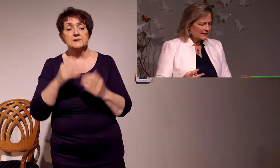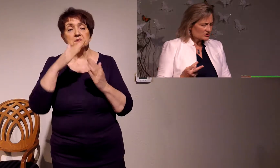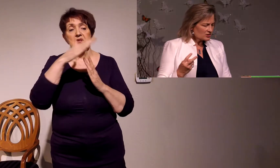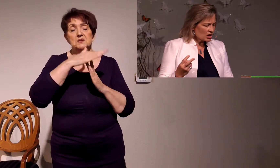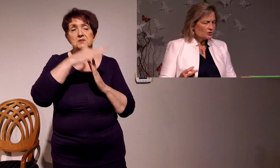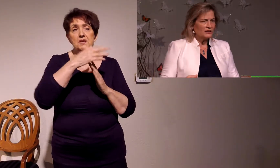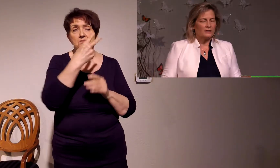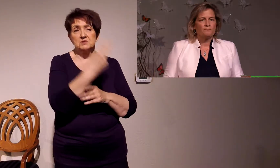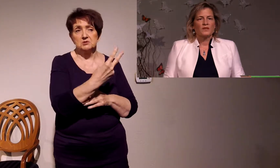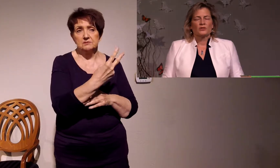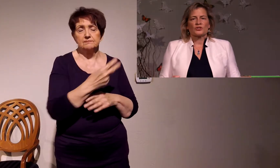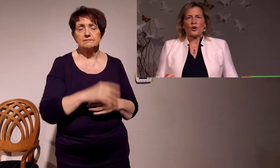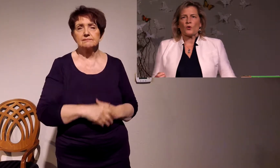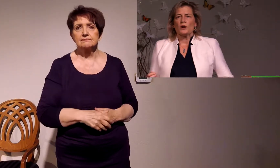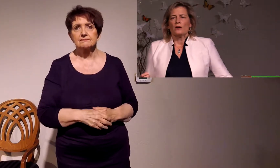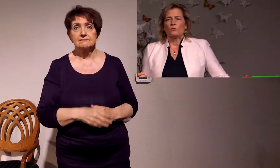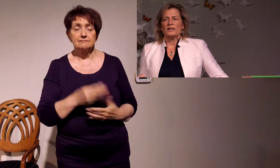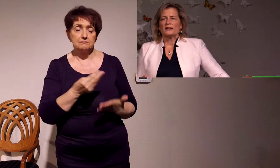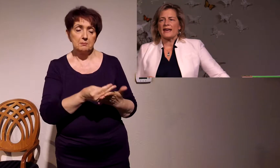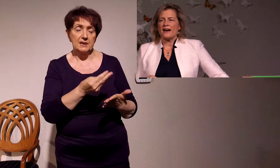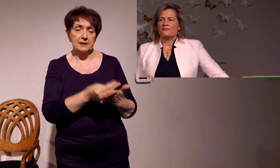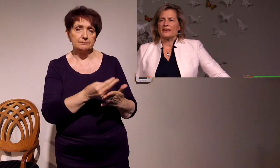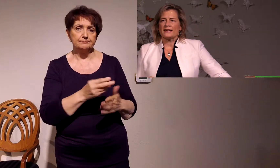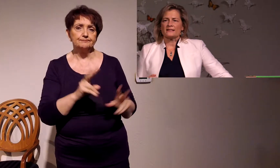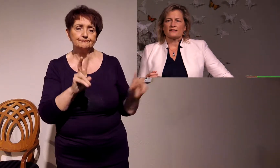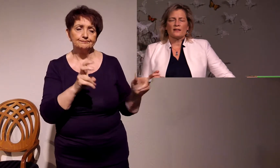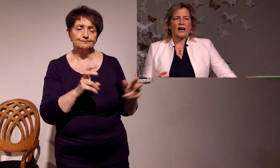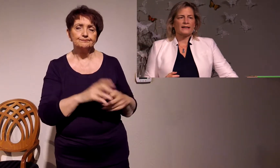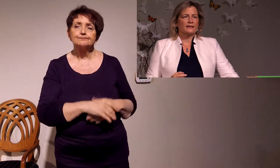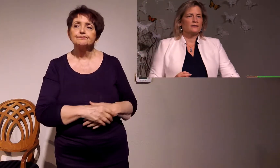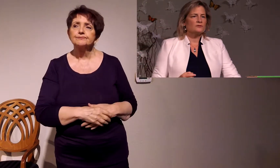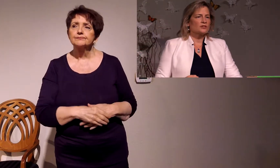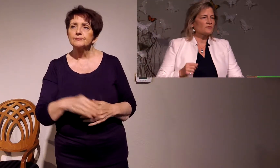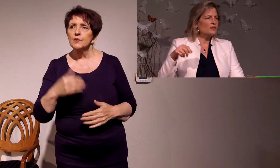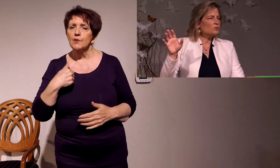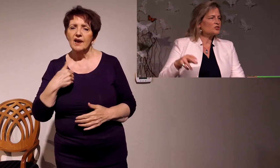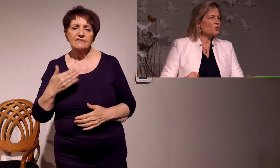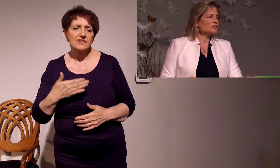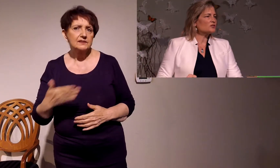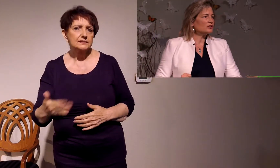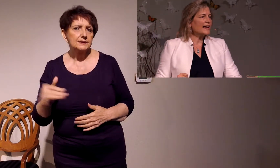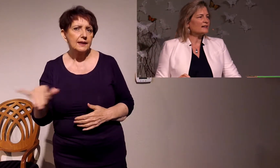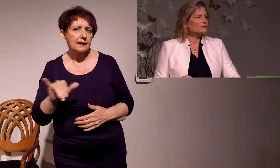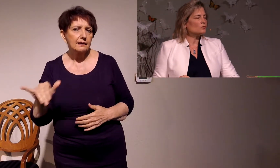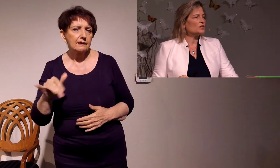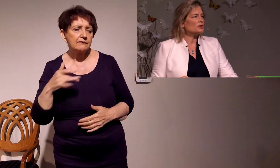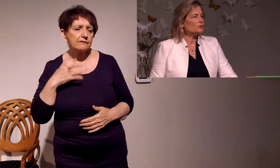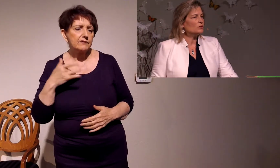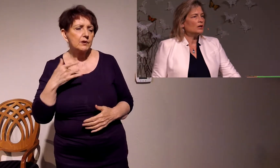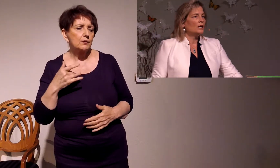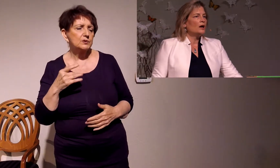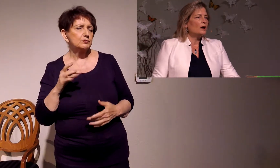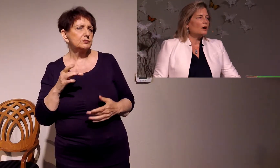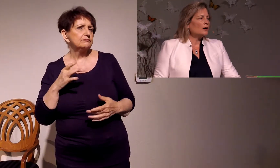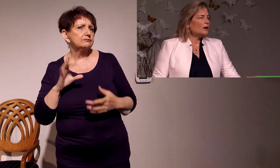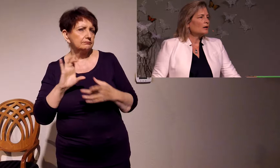Money. It's loaded. So we can have things like, just feel which ones land with